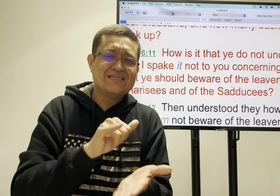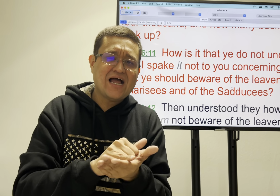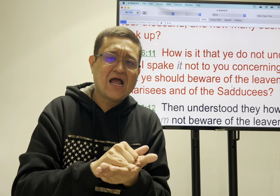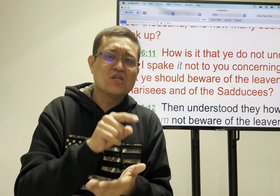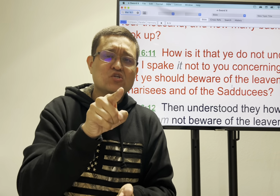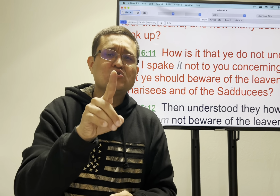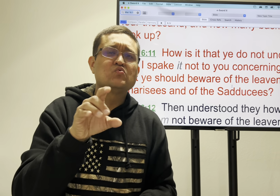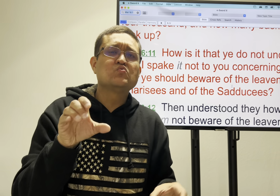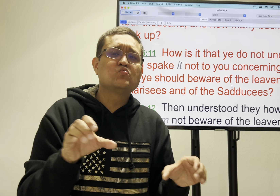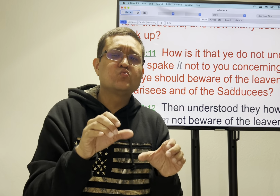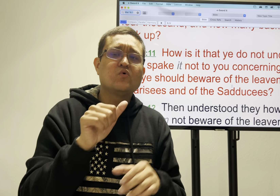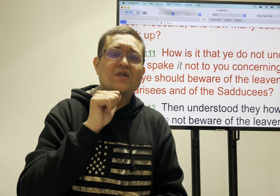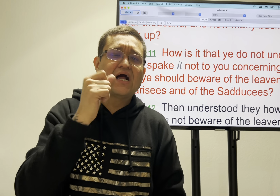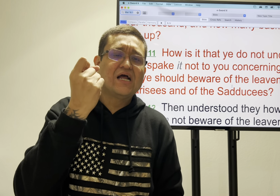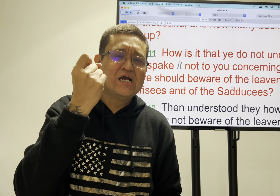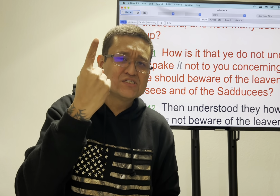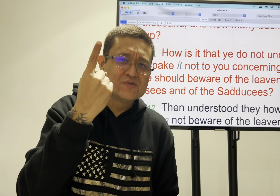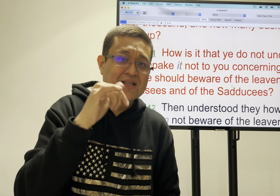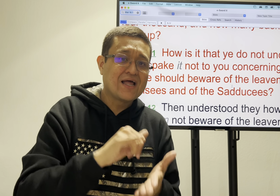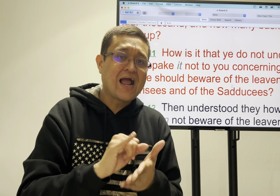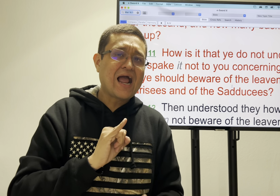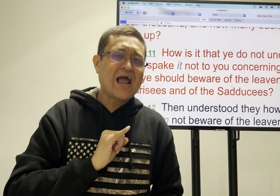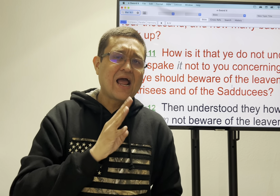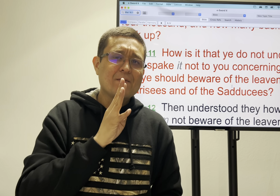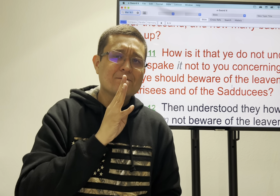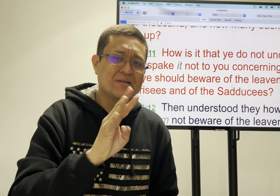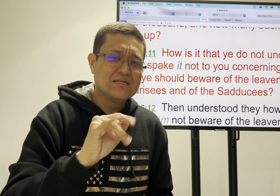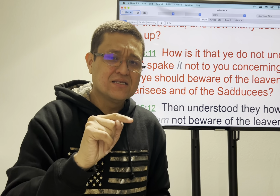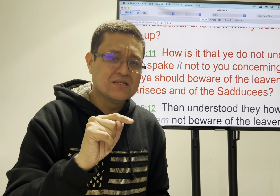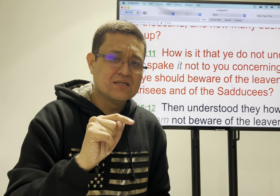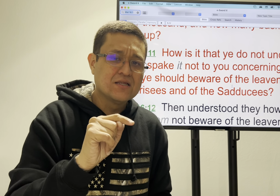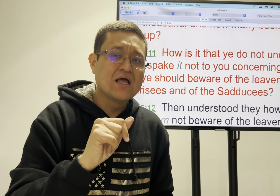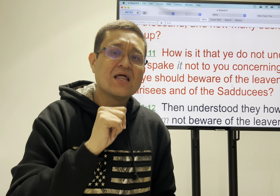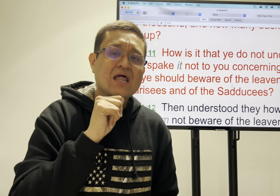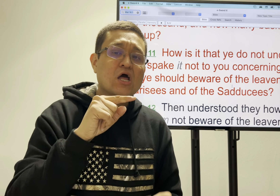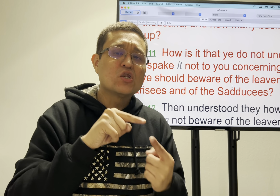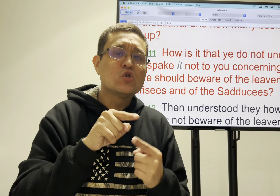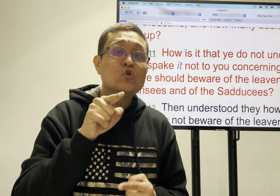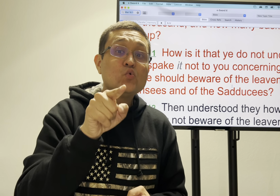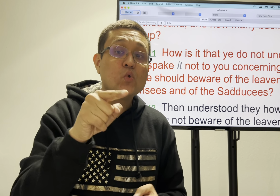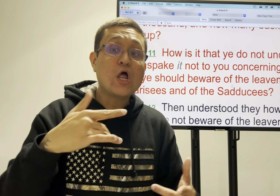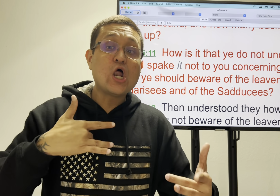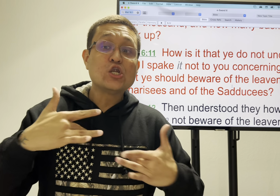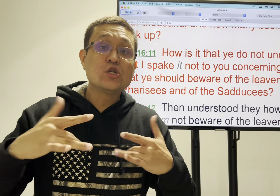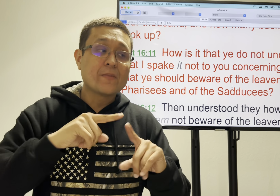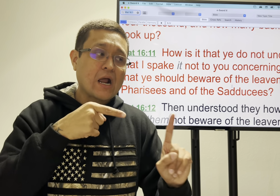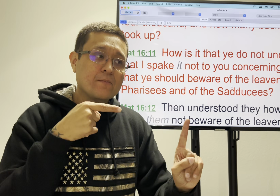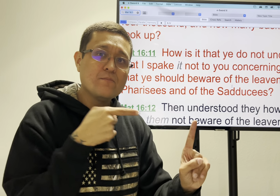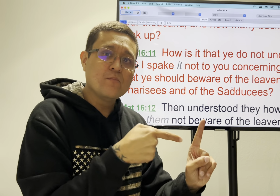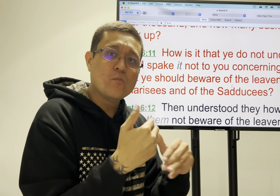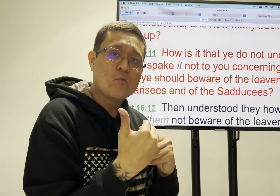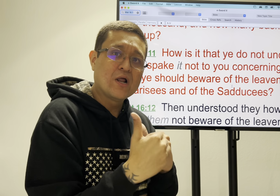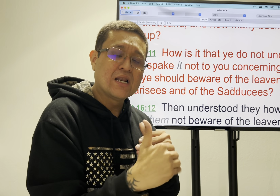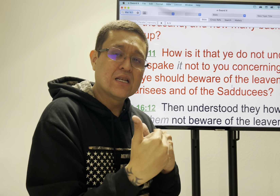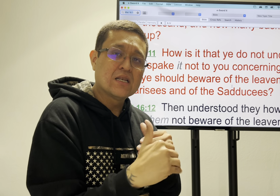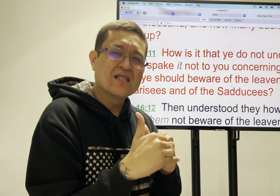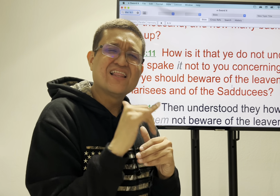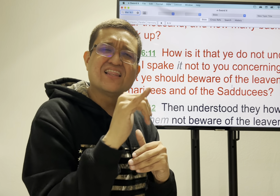And verse 11 says, how is it that ye do not understand that I speak it? Not to ye concerning bread.